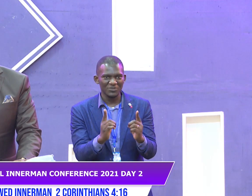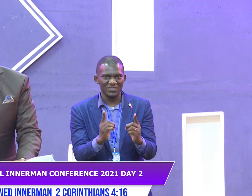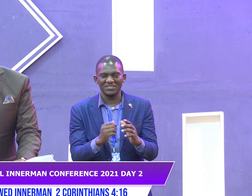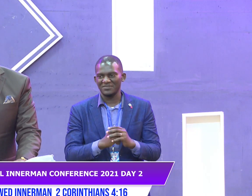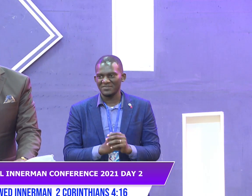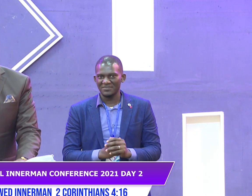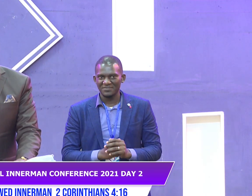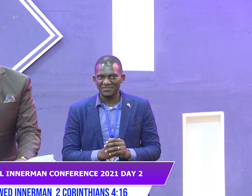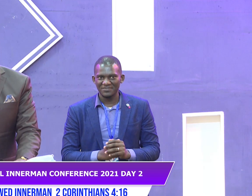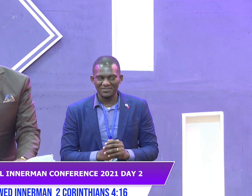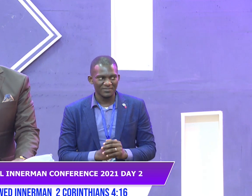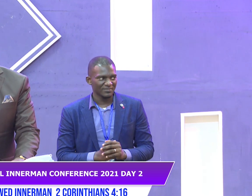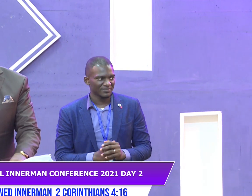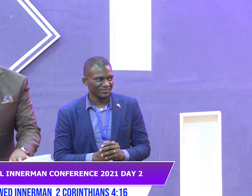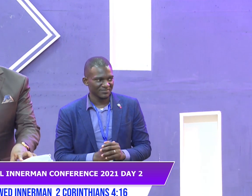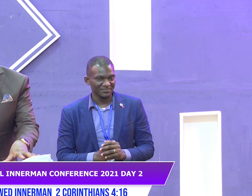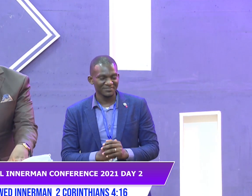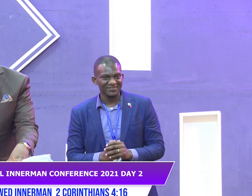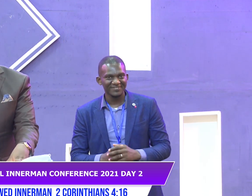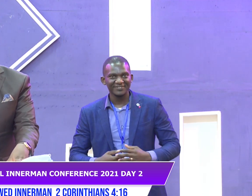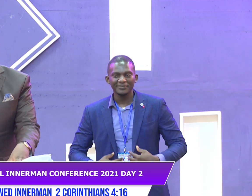Wanted her to sing a song before we start.